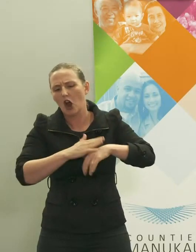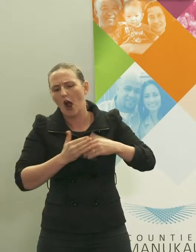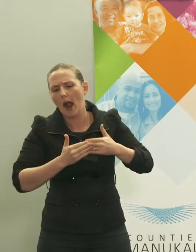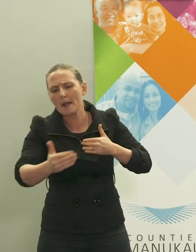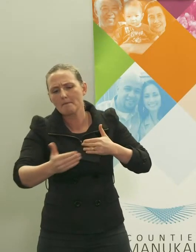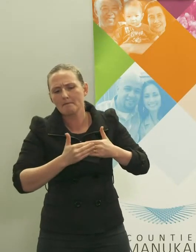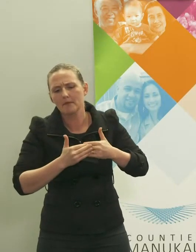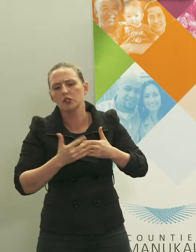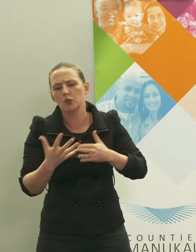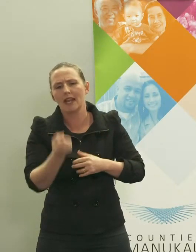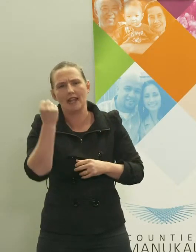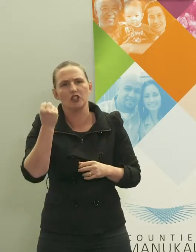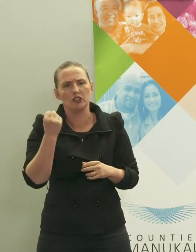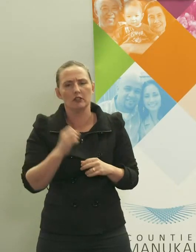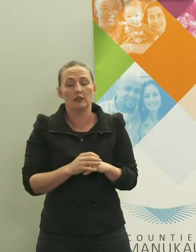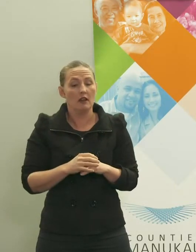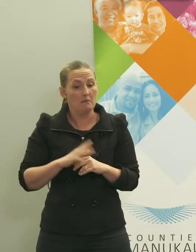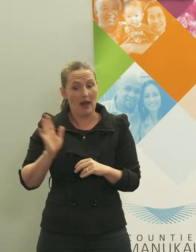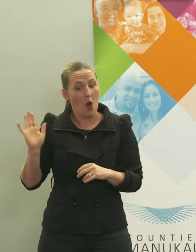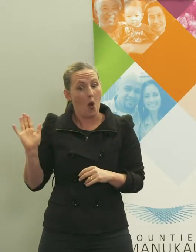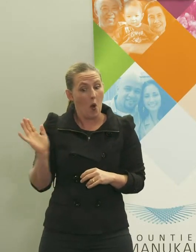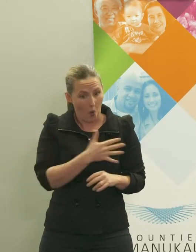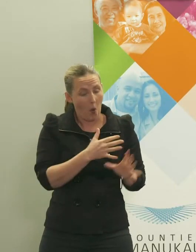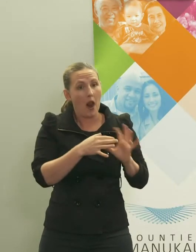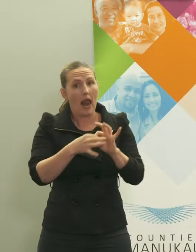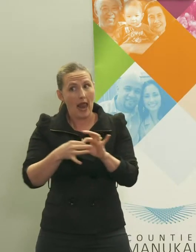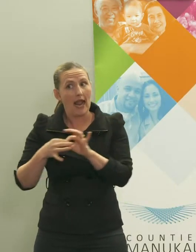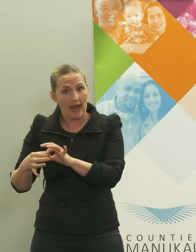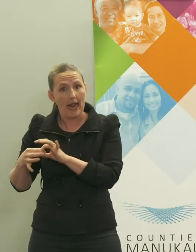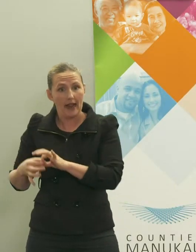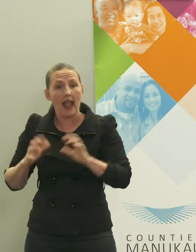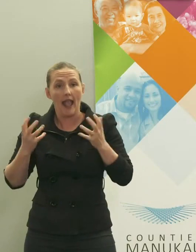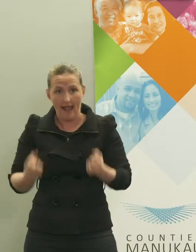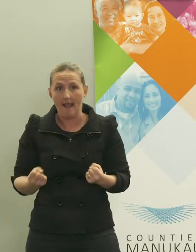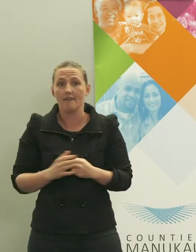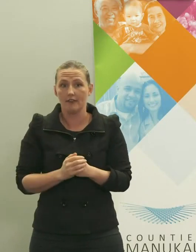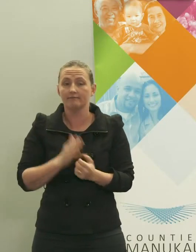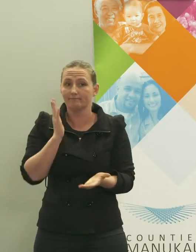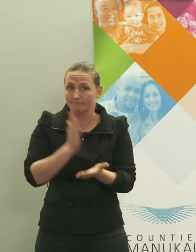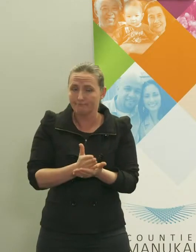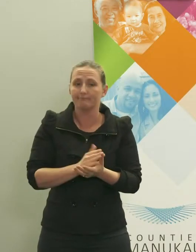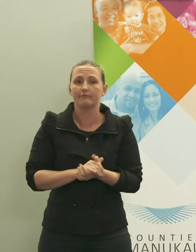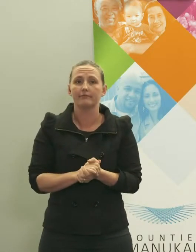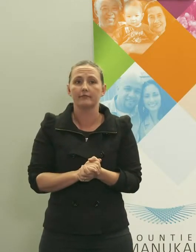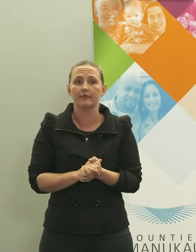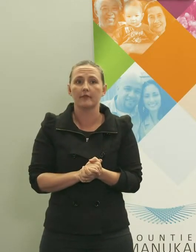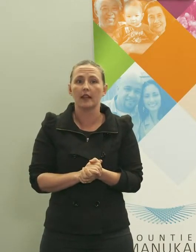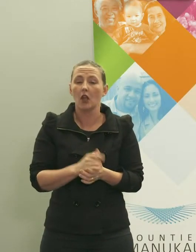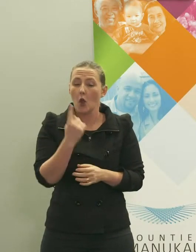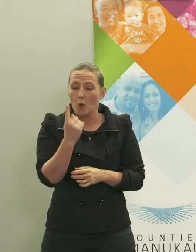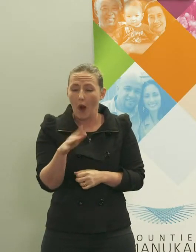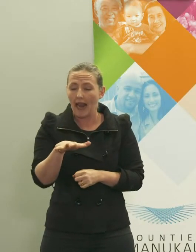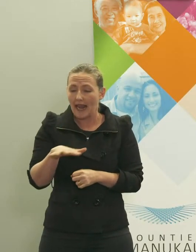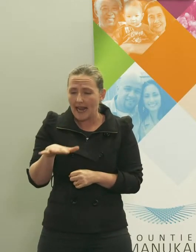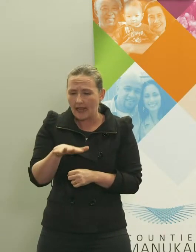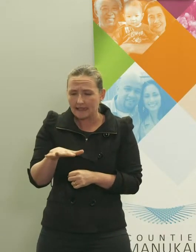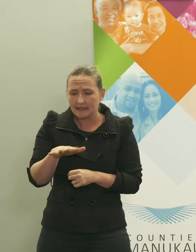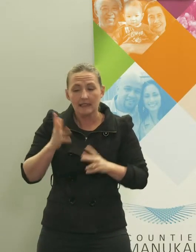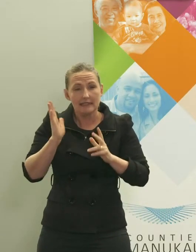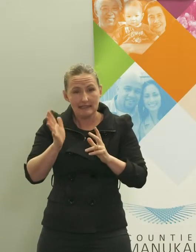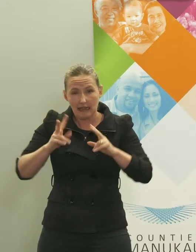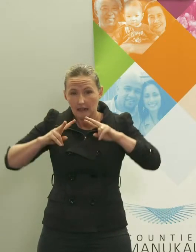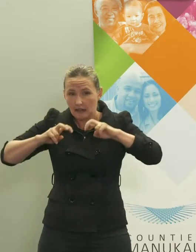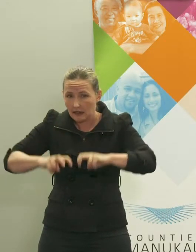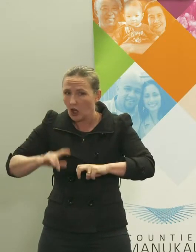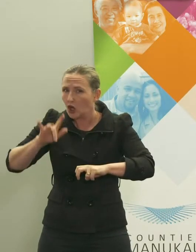all being linked. And I think in the one case that was under investigation, there was a likely epidemiological link that was